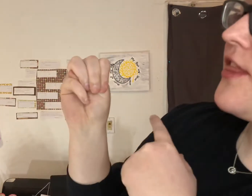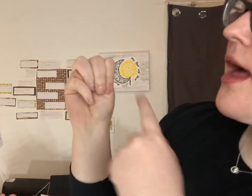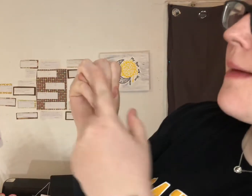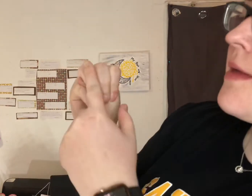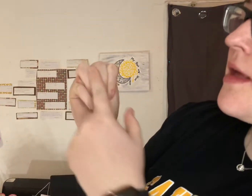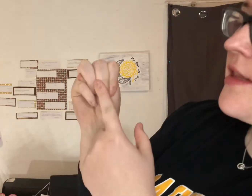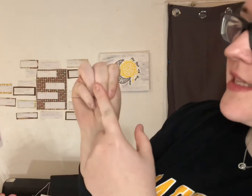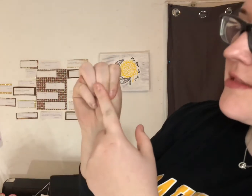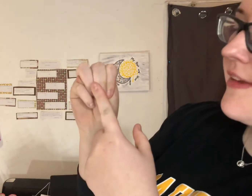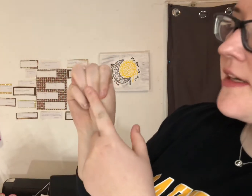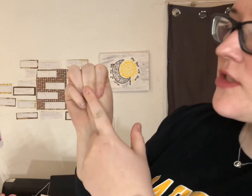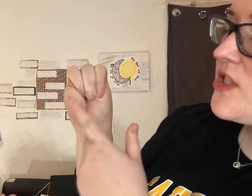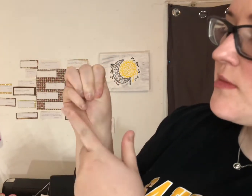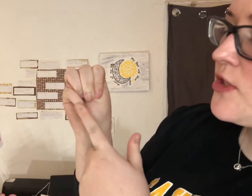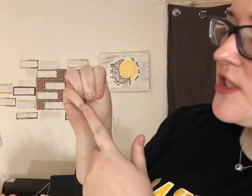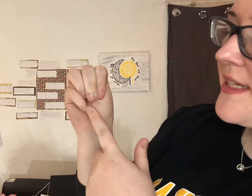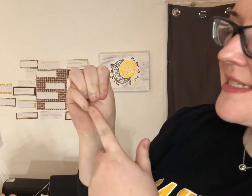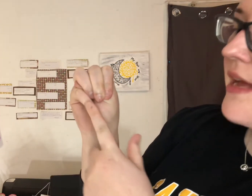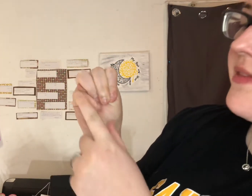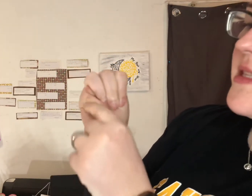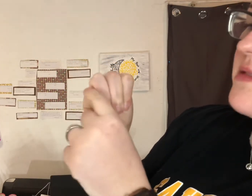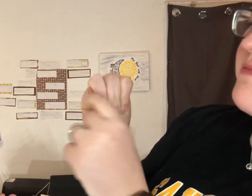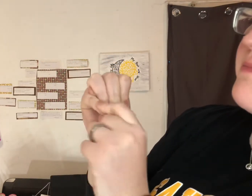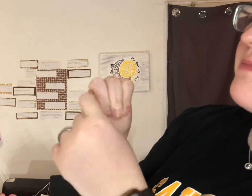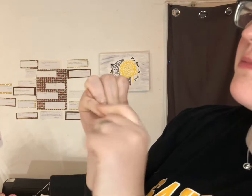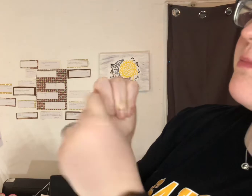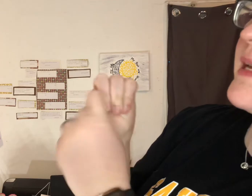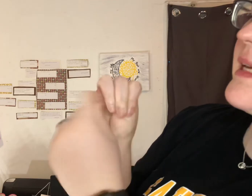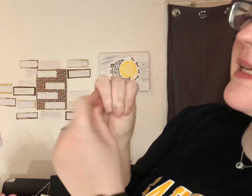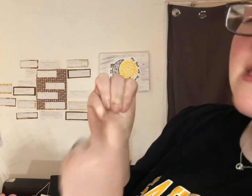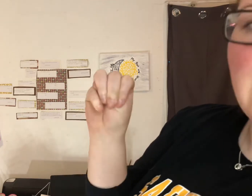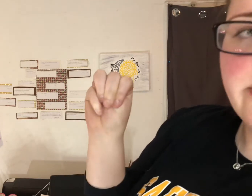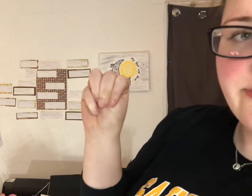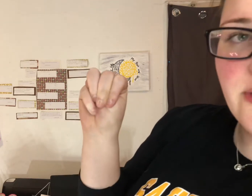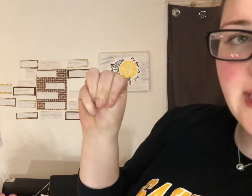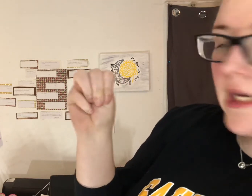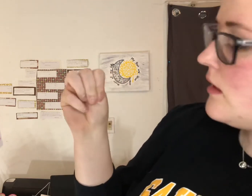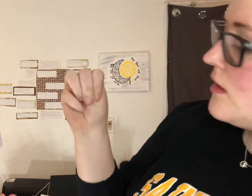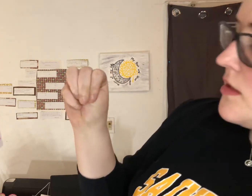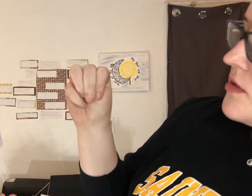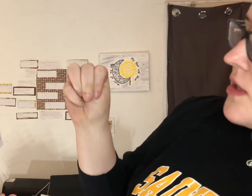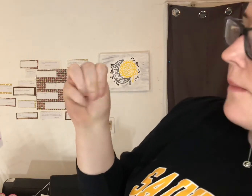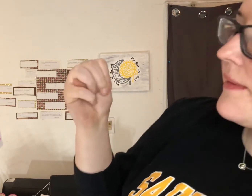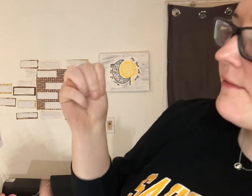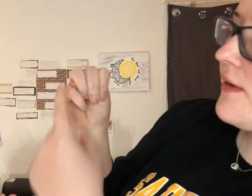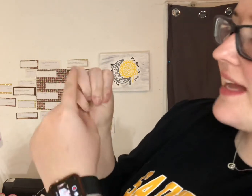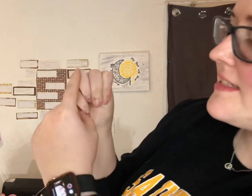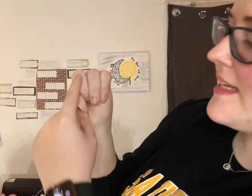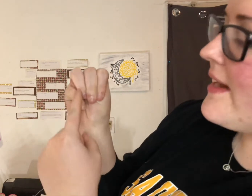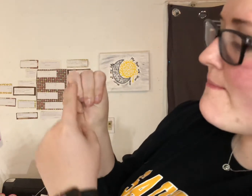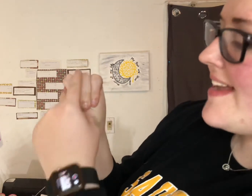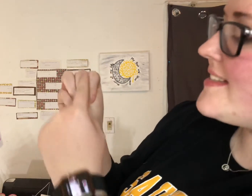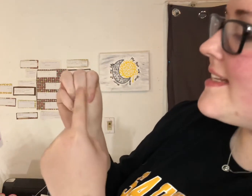thumb. These fingers are smushing it down. This pinky is kind of free. So, but if you kind of see it, it makes an